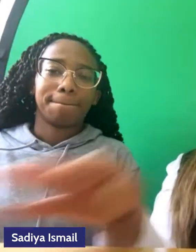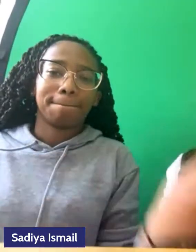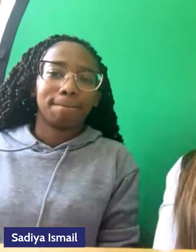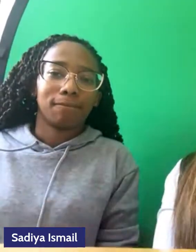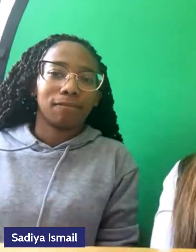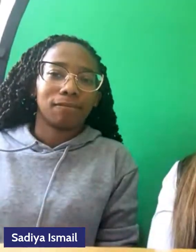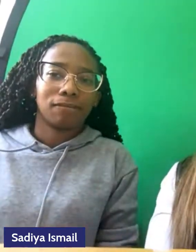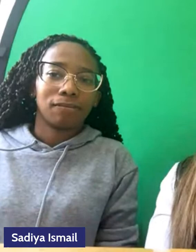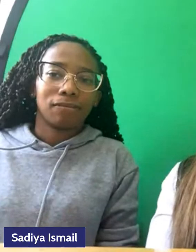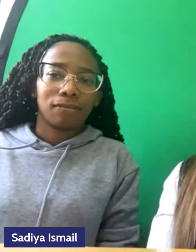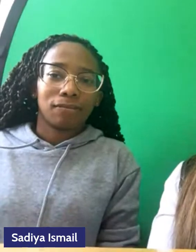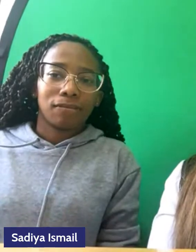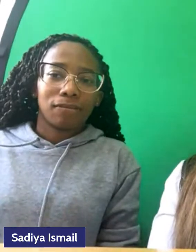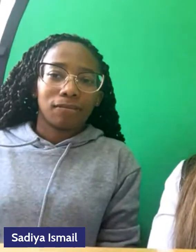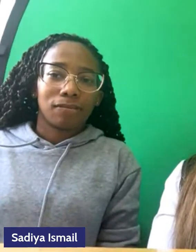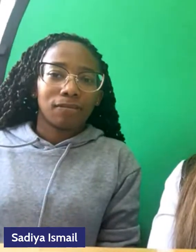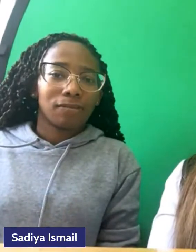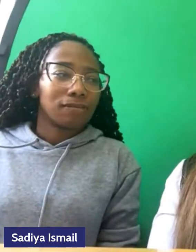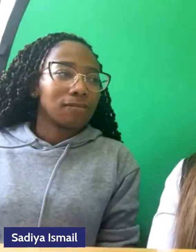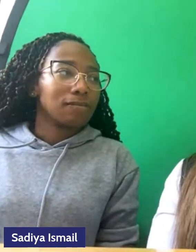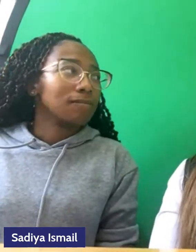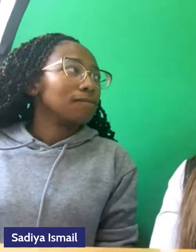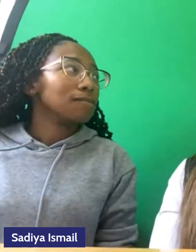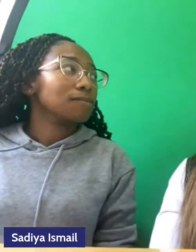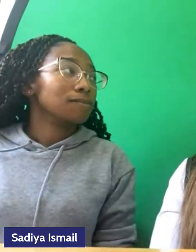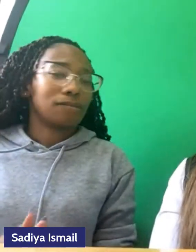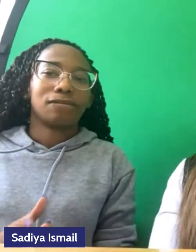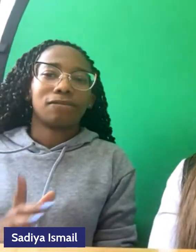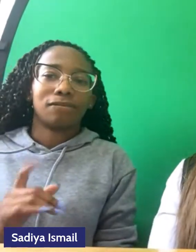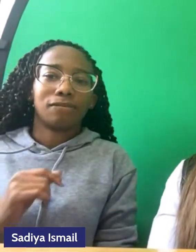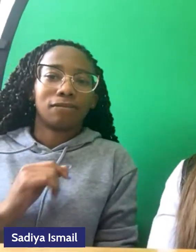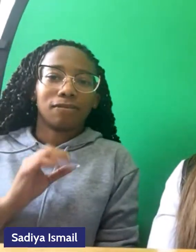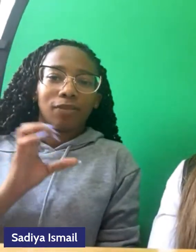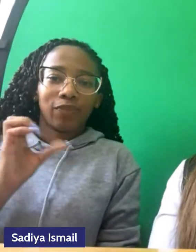to learn sign language? And is it very So difficult?